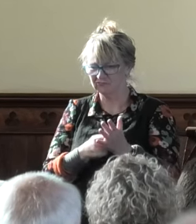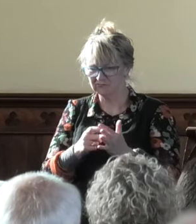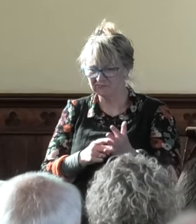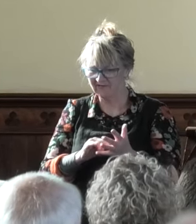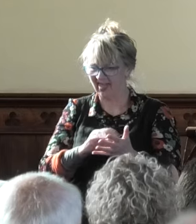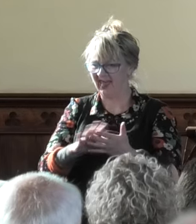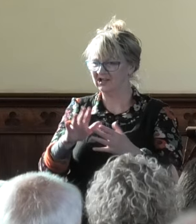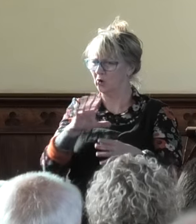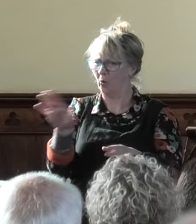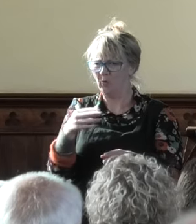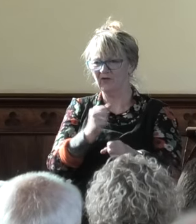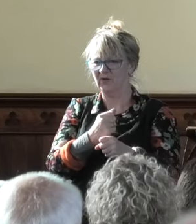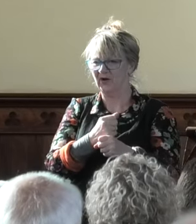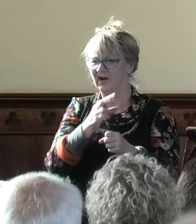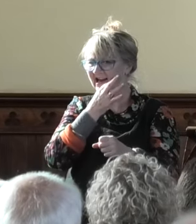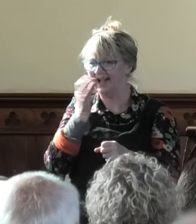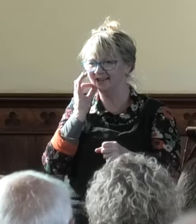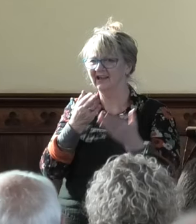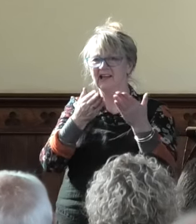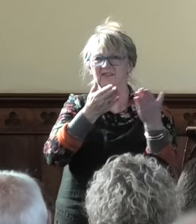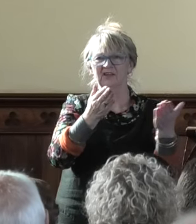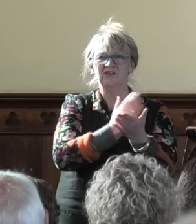her garden produce and give to him.